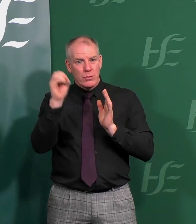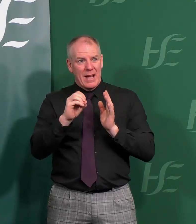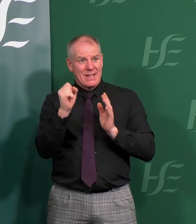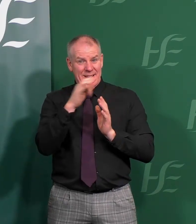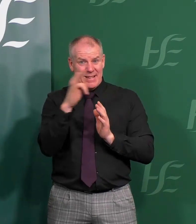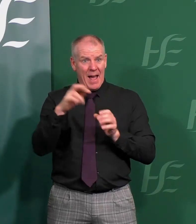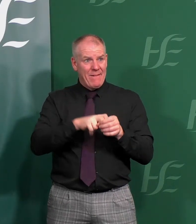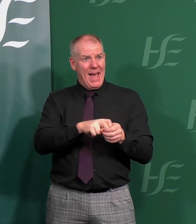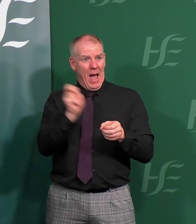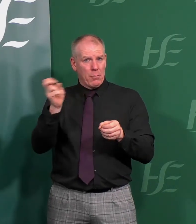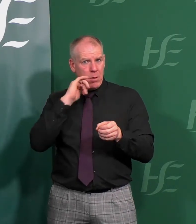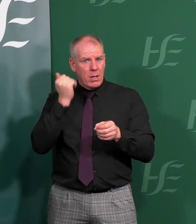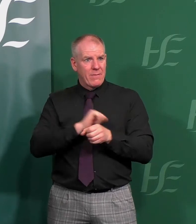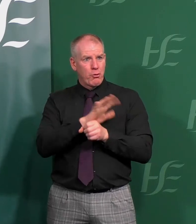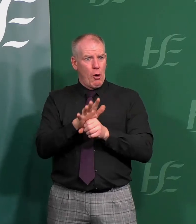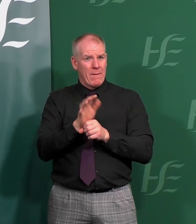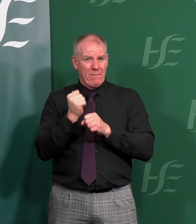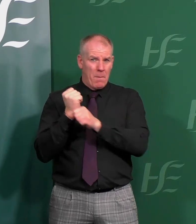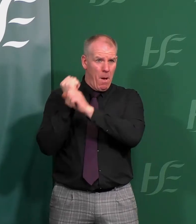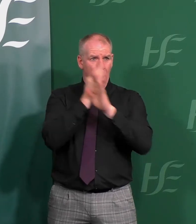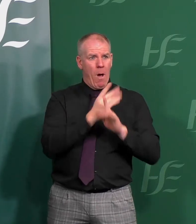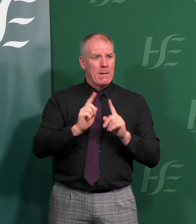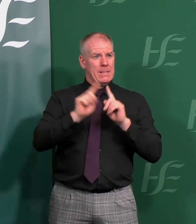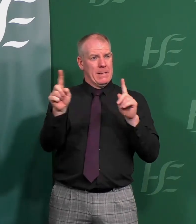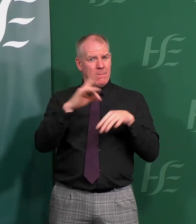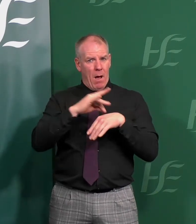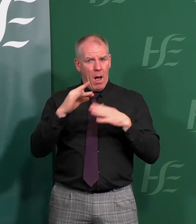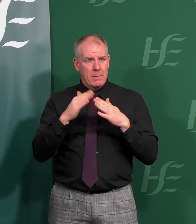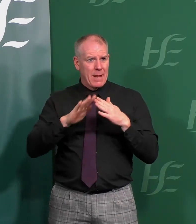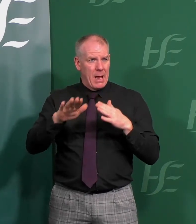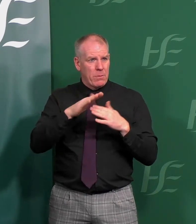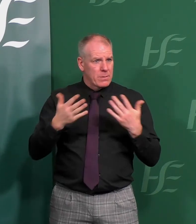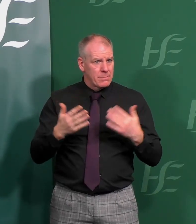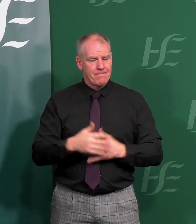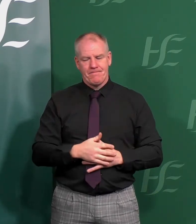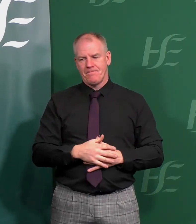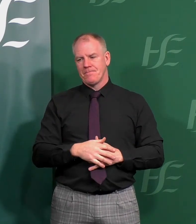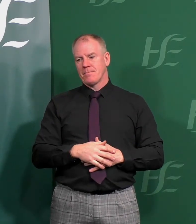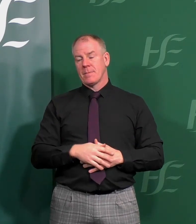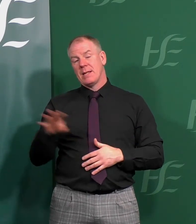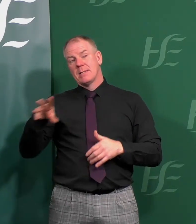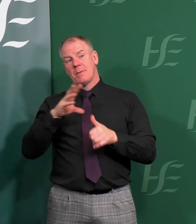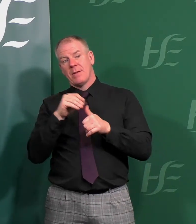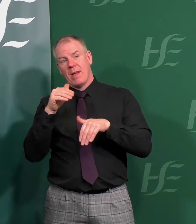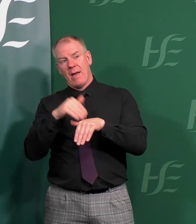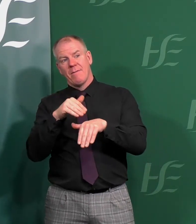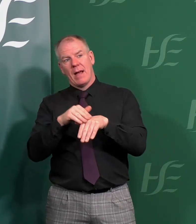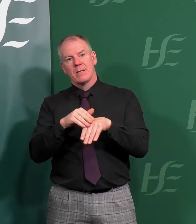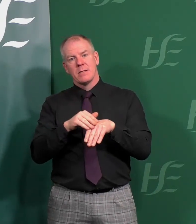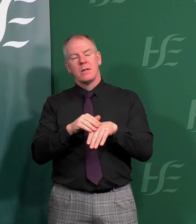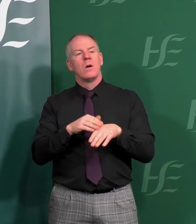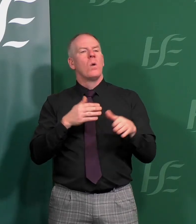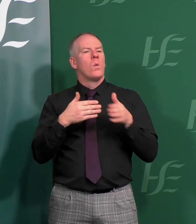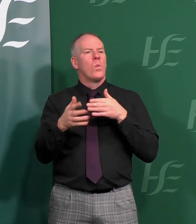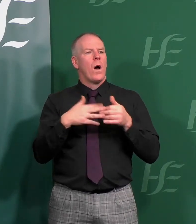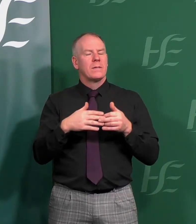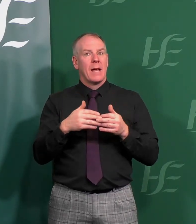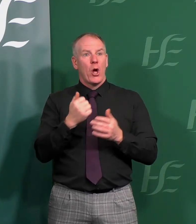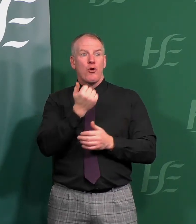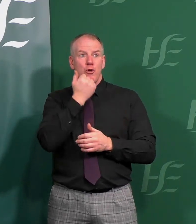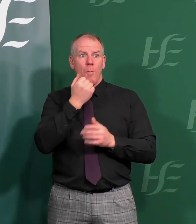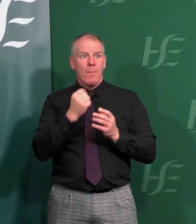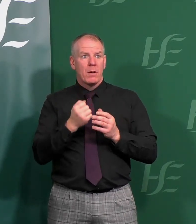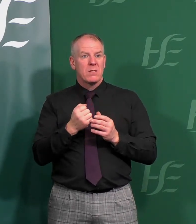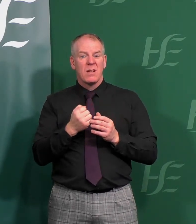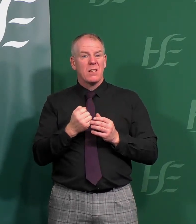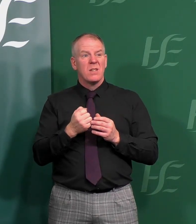out overall. So this has been a very significant impact. What's been particularly impactful has been the pace and force of it, as I just gave you a